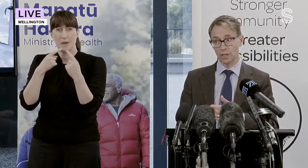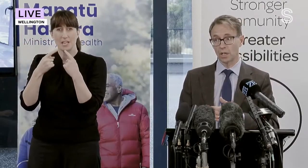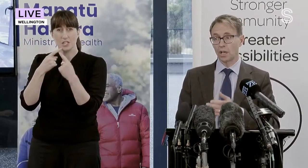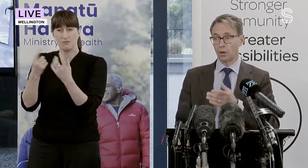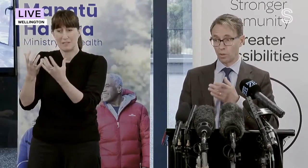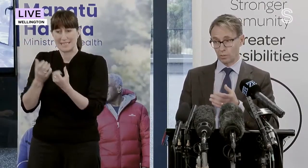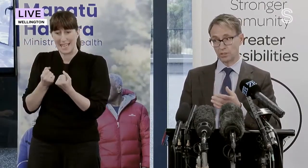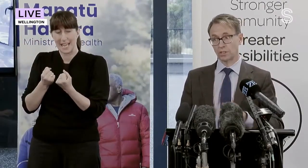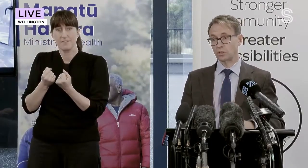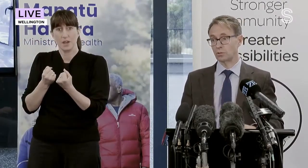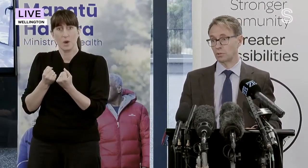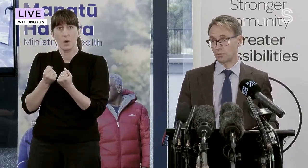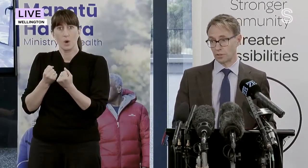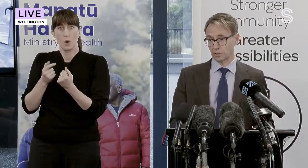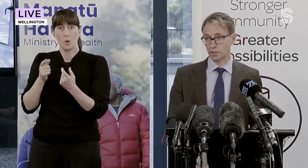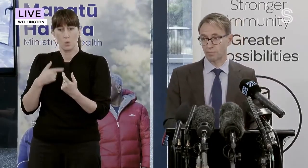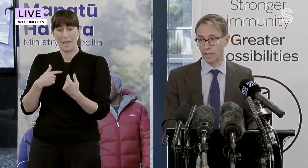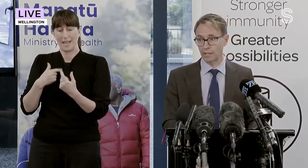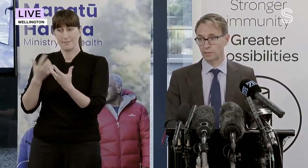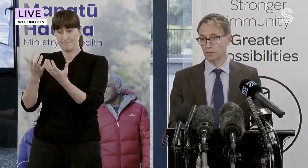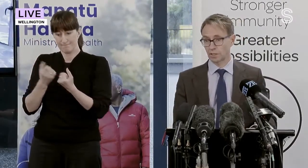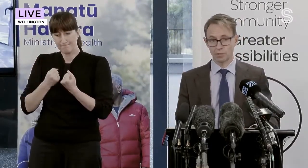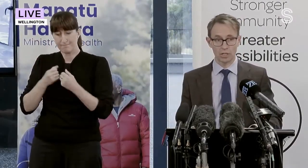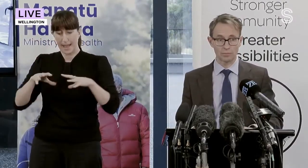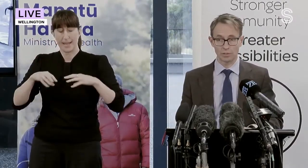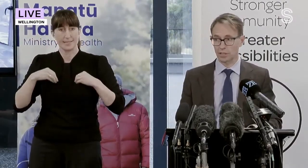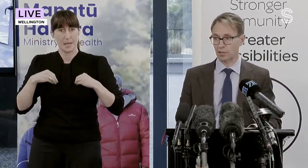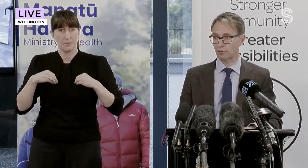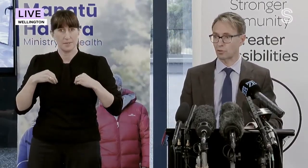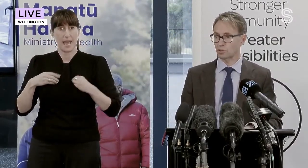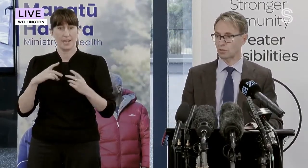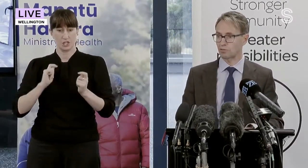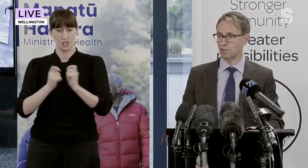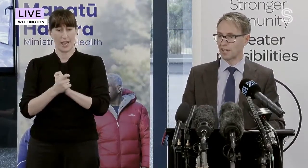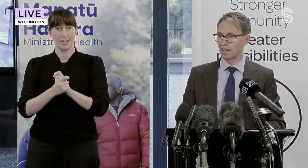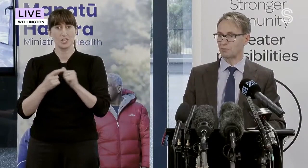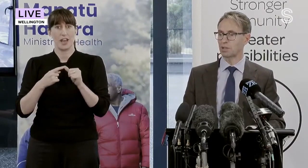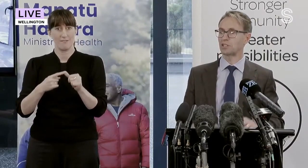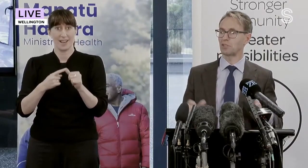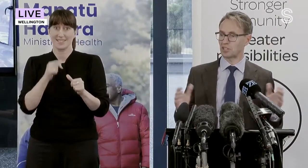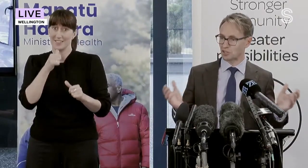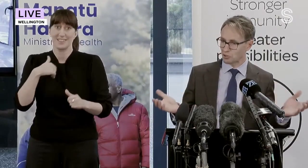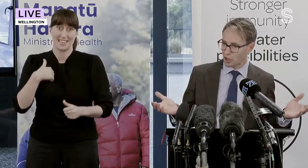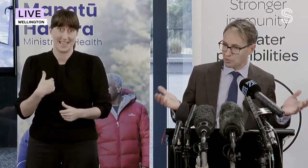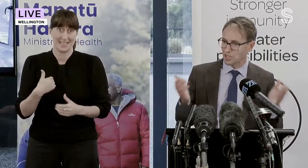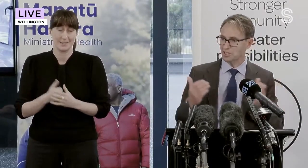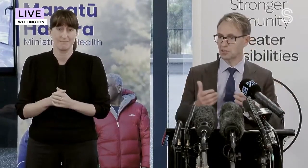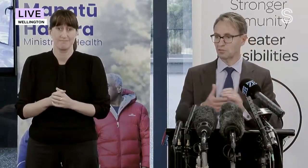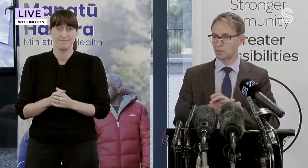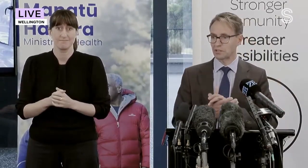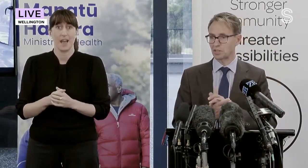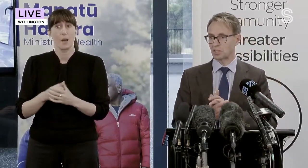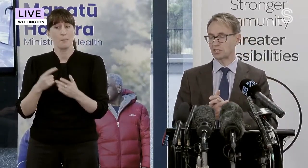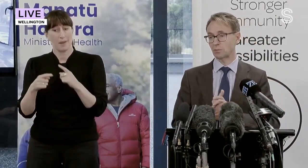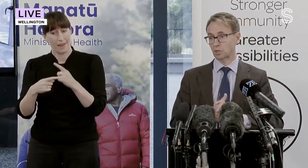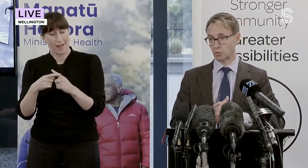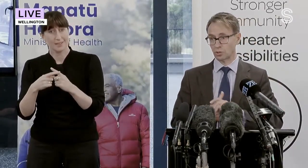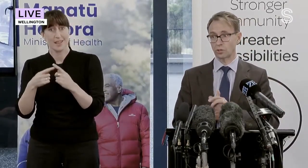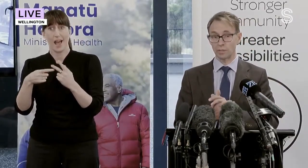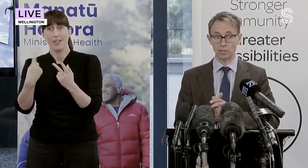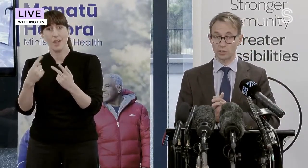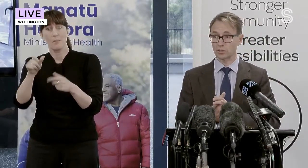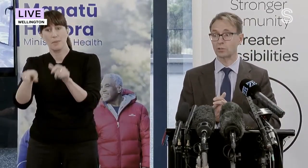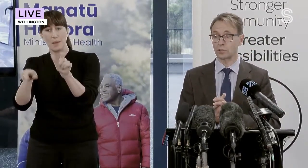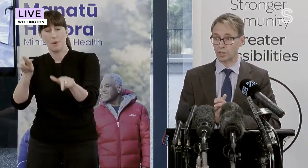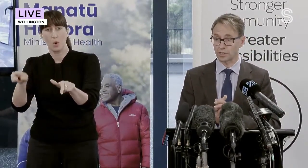advice where we see new evidence. And sometimes, of course, we've had plenty of external commentators who have been suggesting we should or